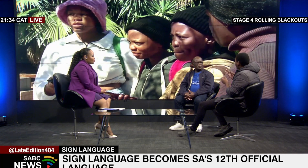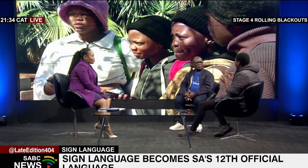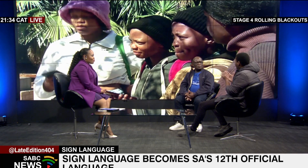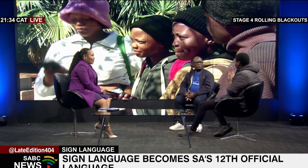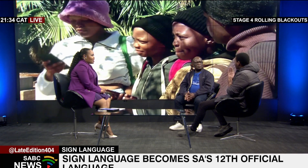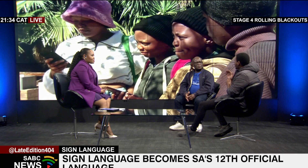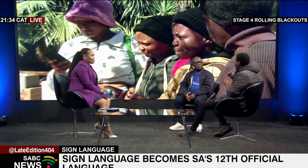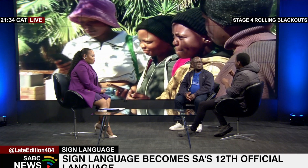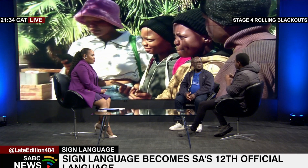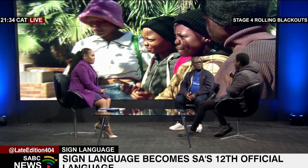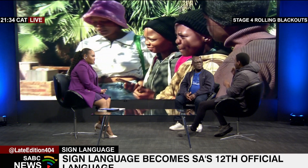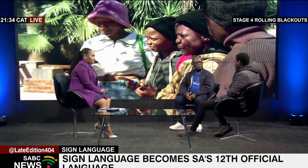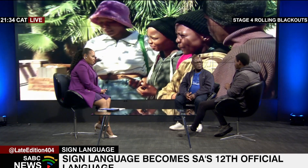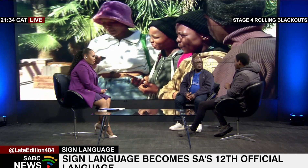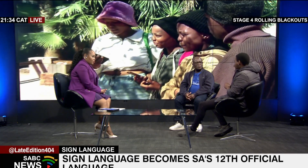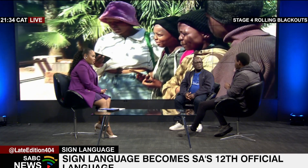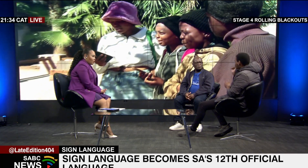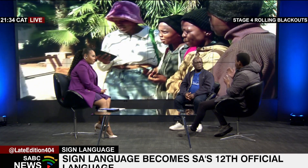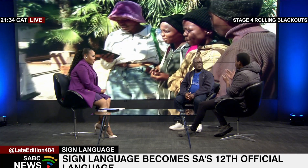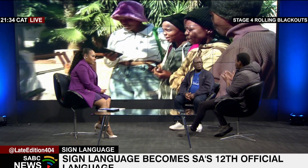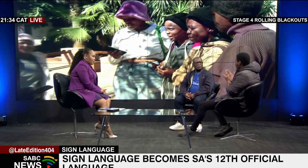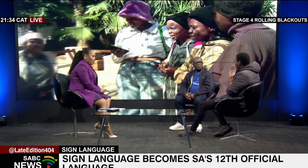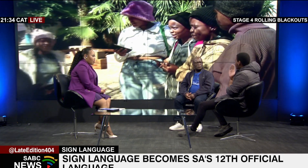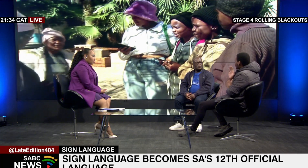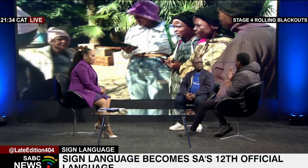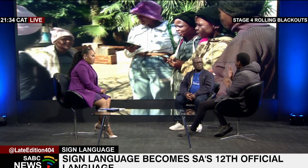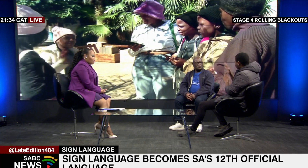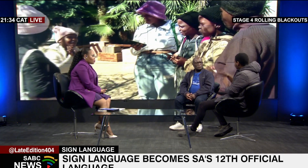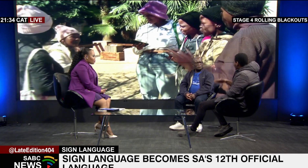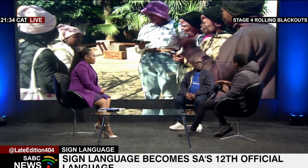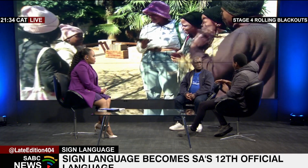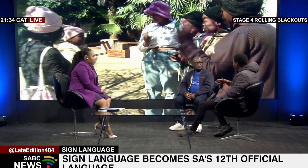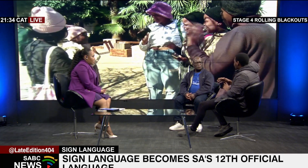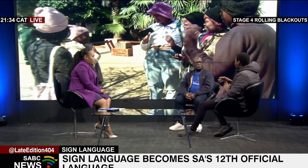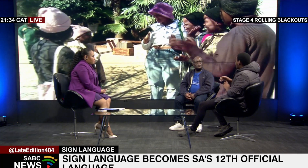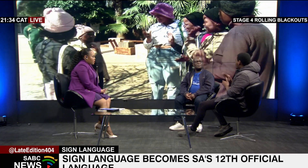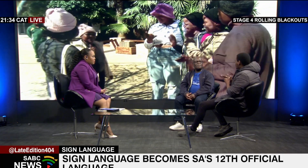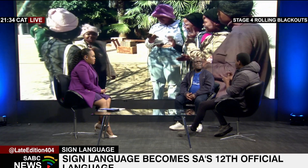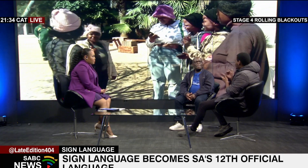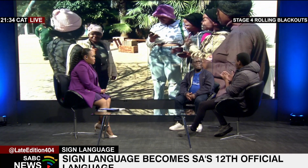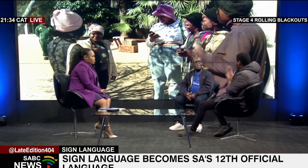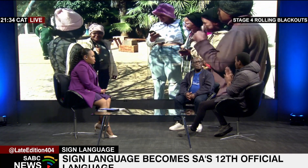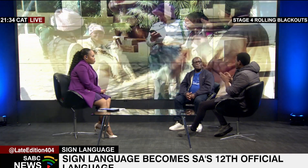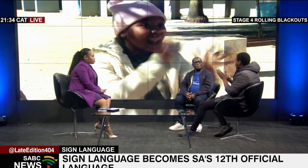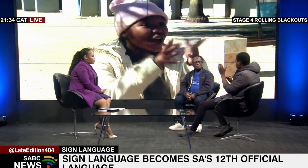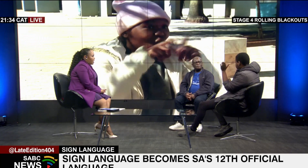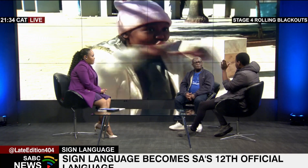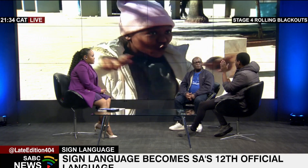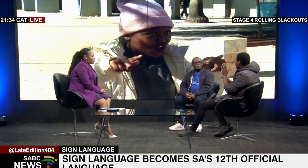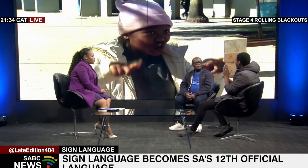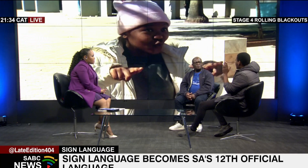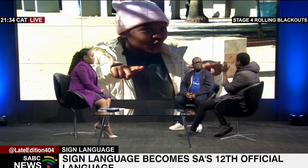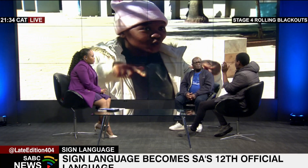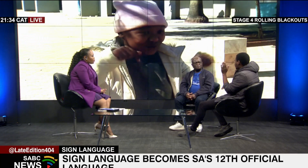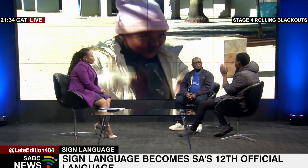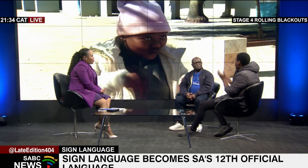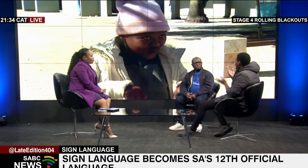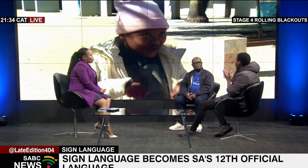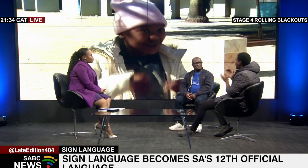your rights were indeed trampled on, rights that are entrenched in the Constitution. And perhaps that was the route you